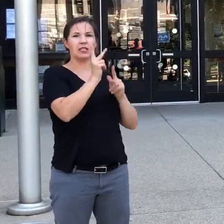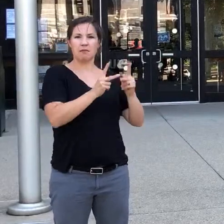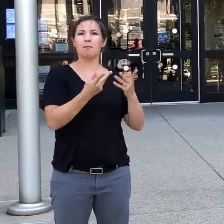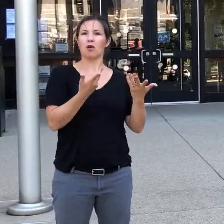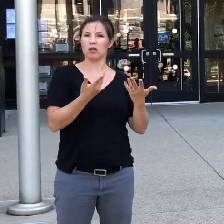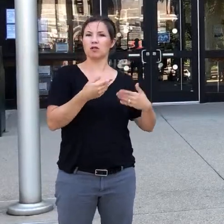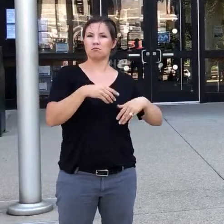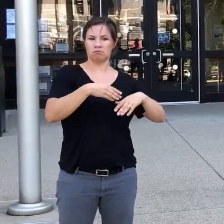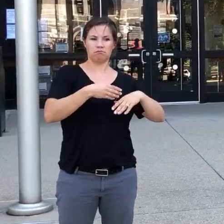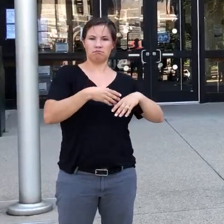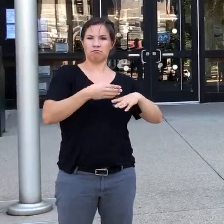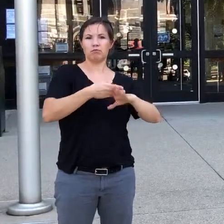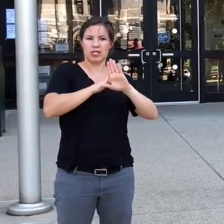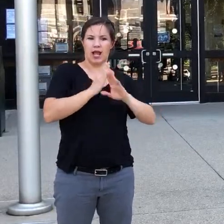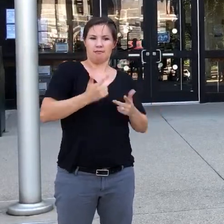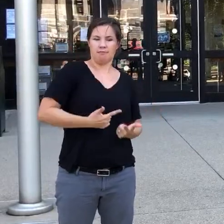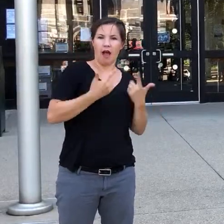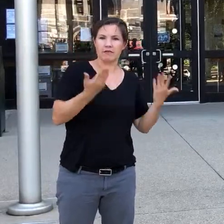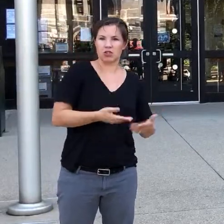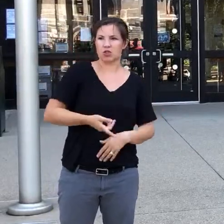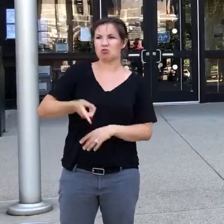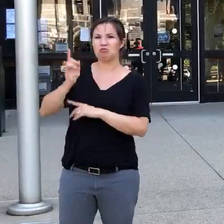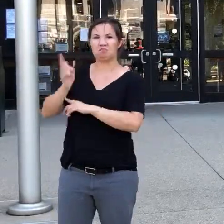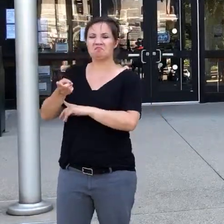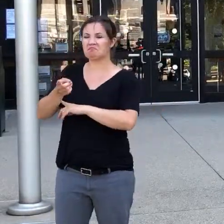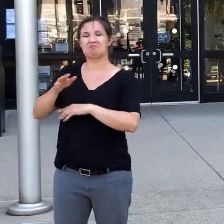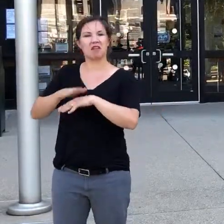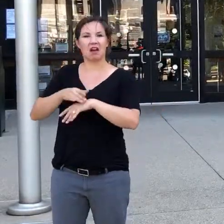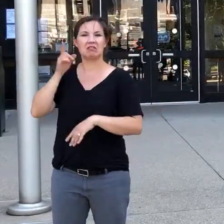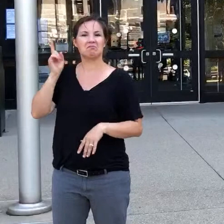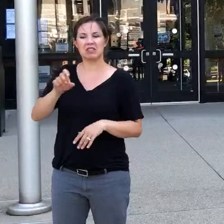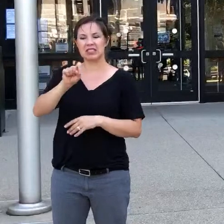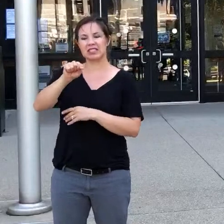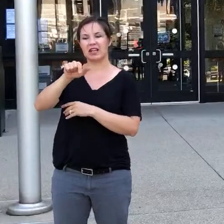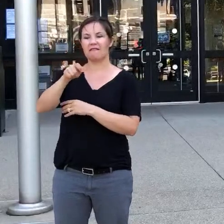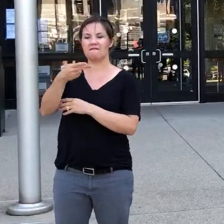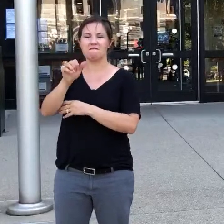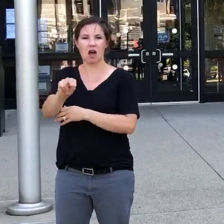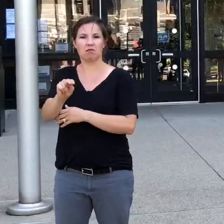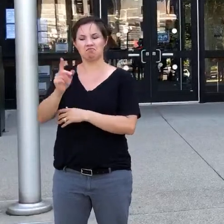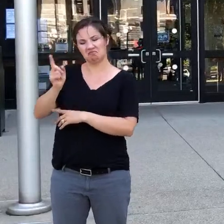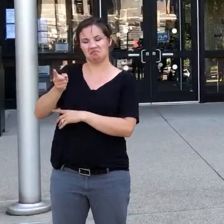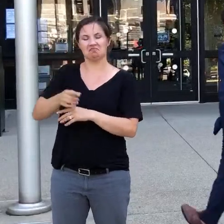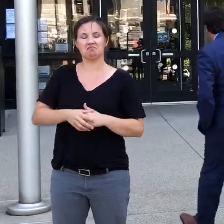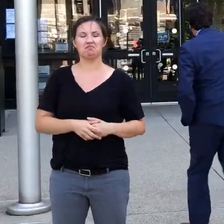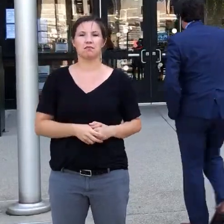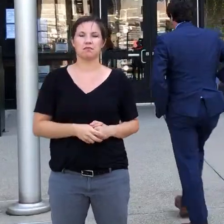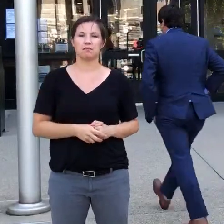Shame on Stefan. Shame on Stefan. Thank you all.